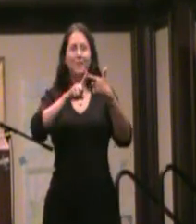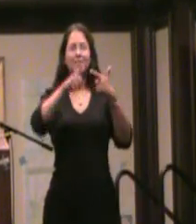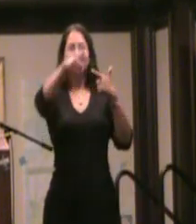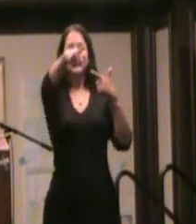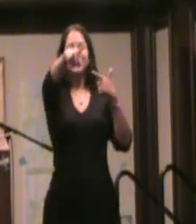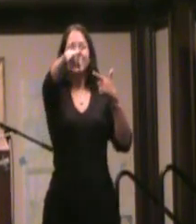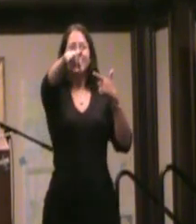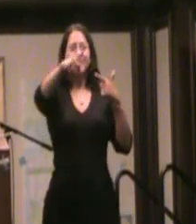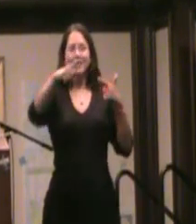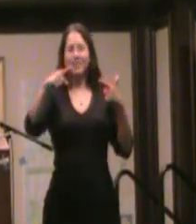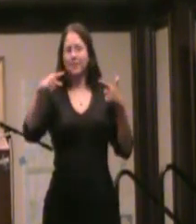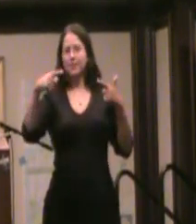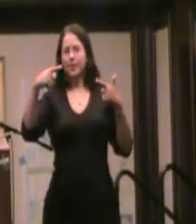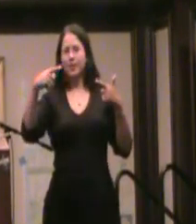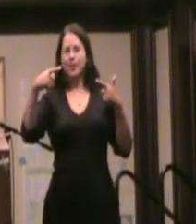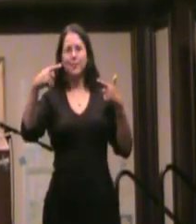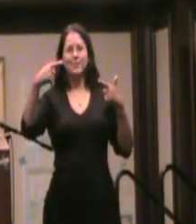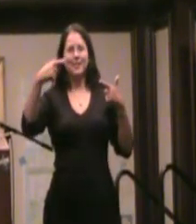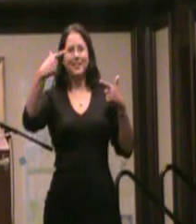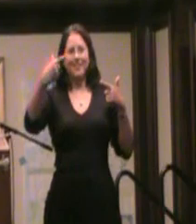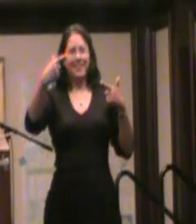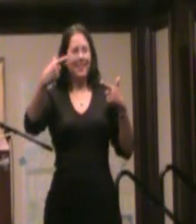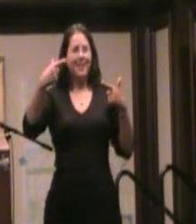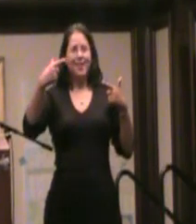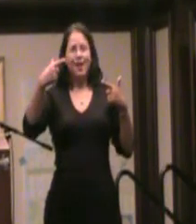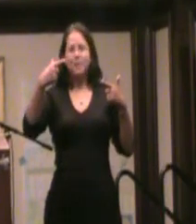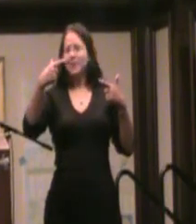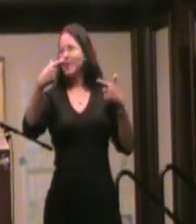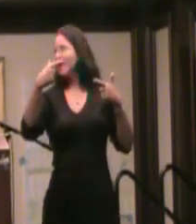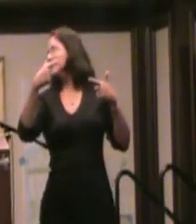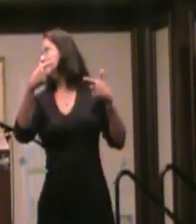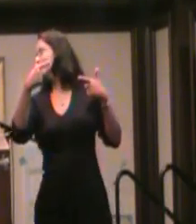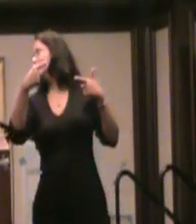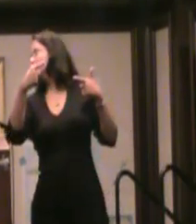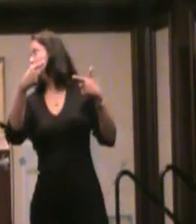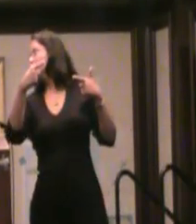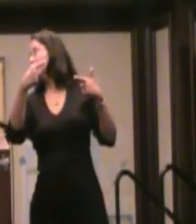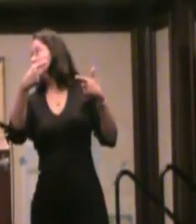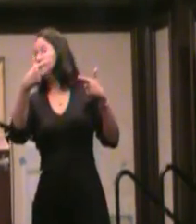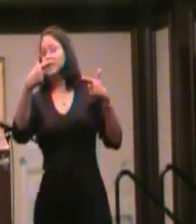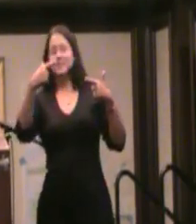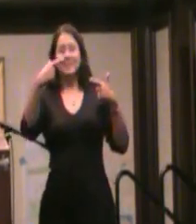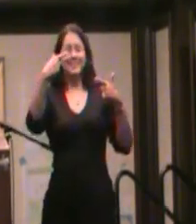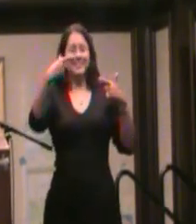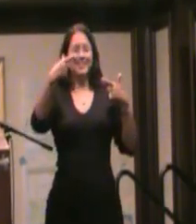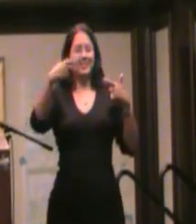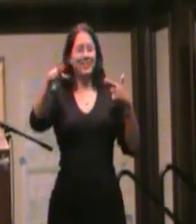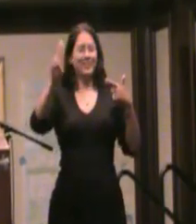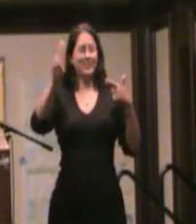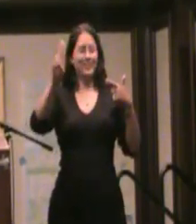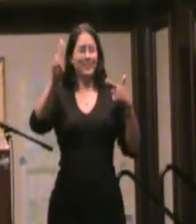And you? Guineo. Guineo. Some of you are going, what?